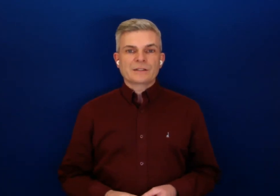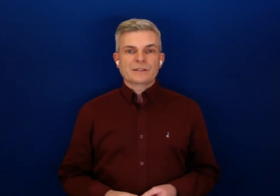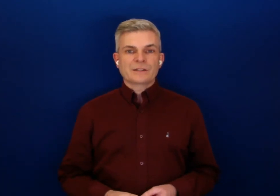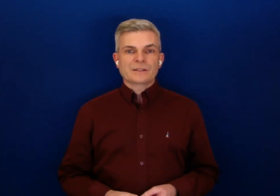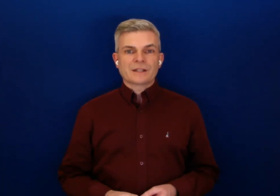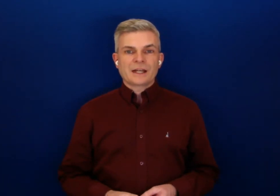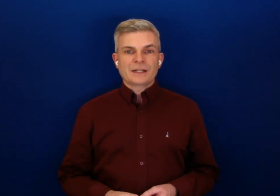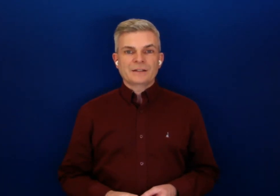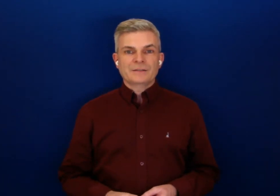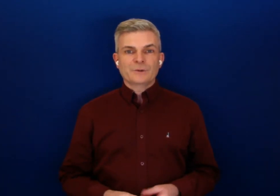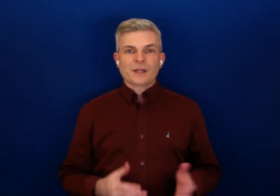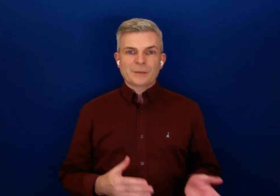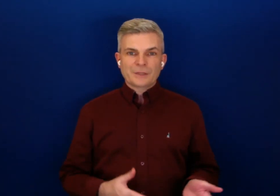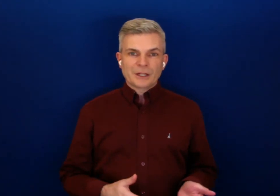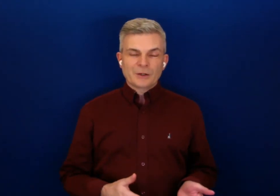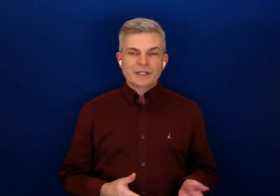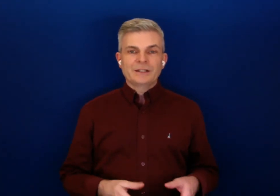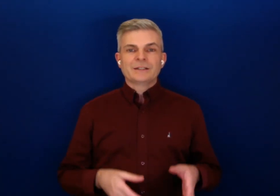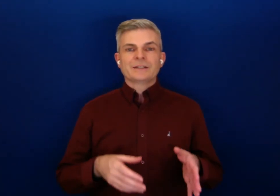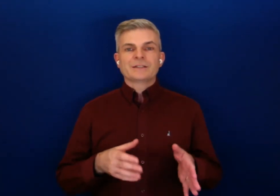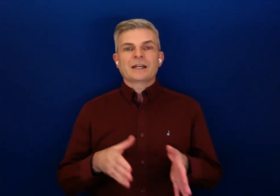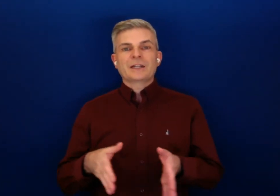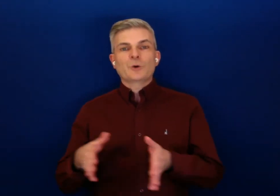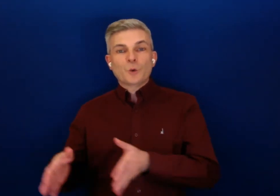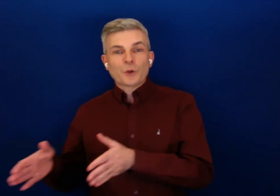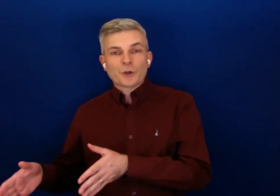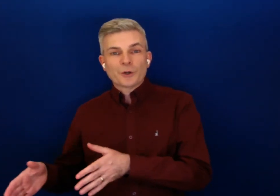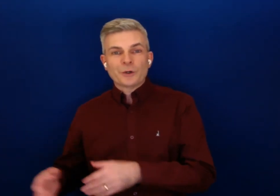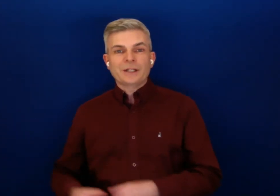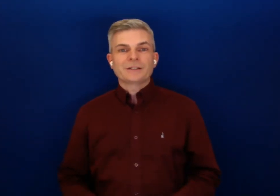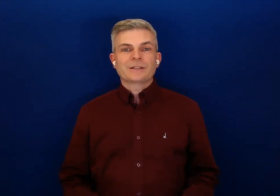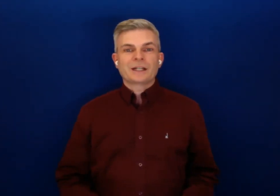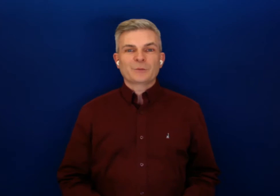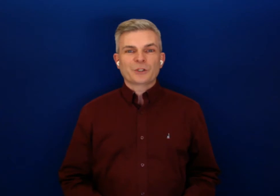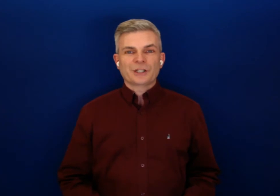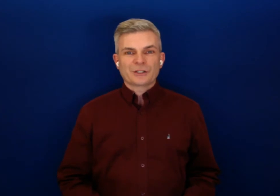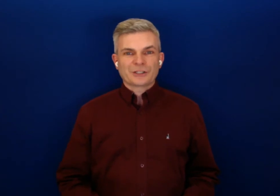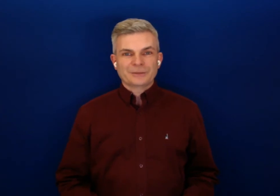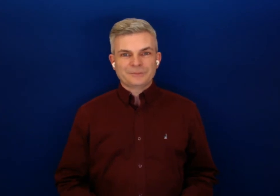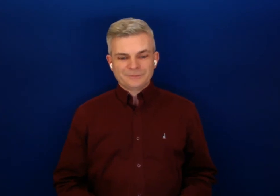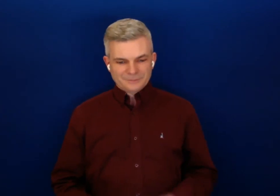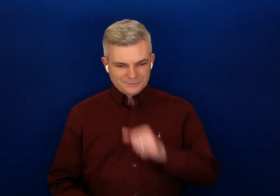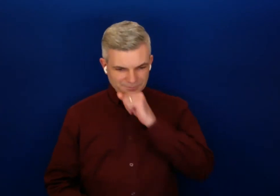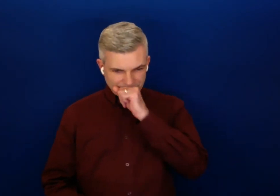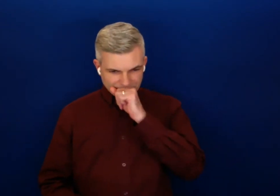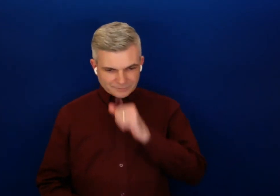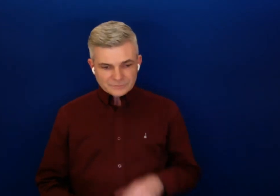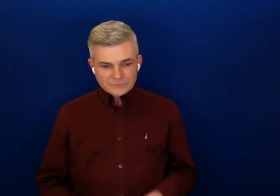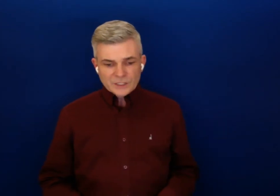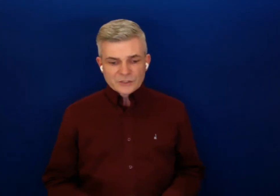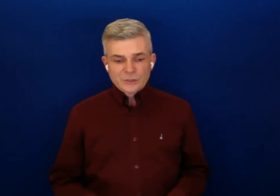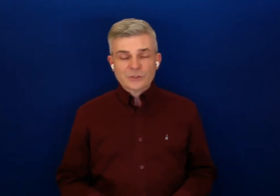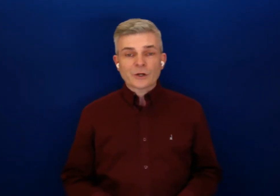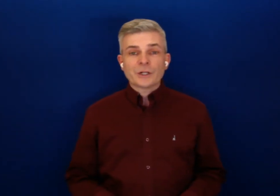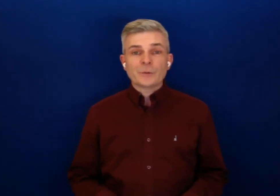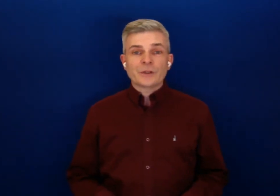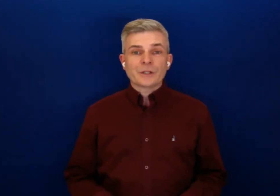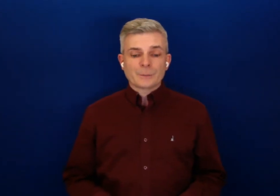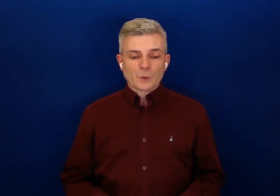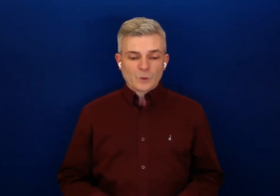as sign vocabulary, sign order, and sign production. So starting with number